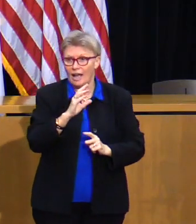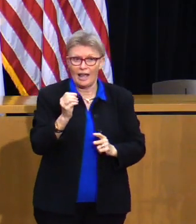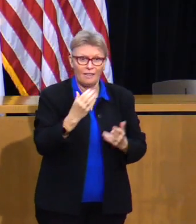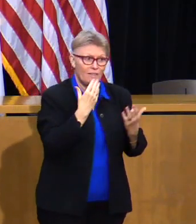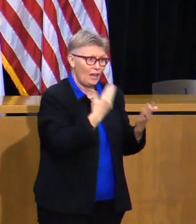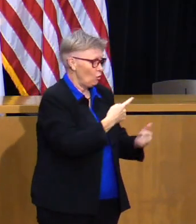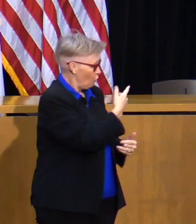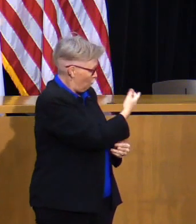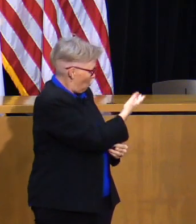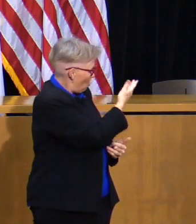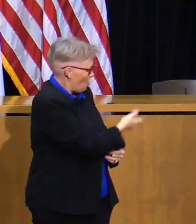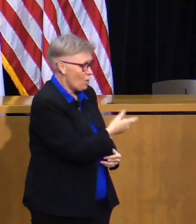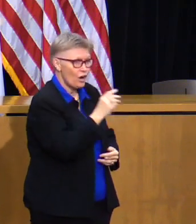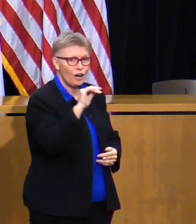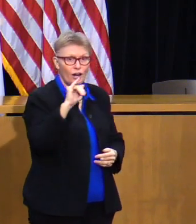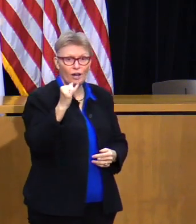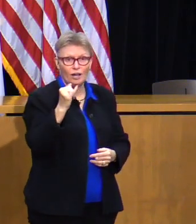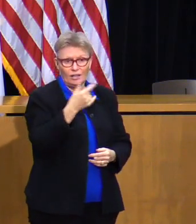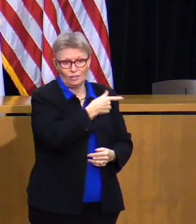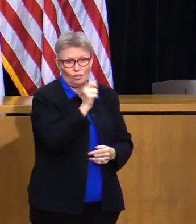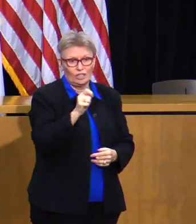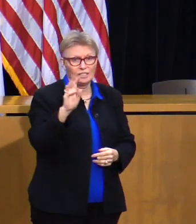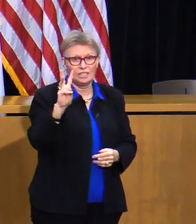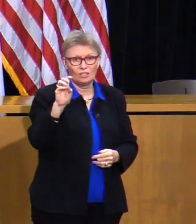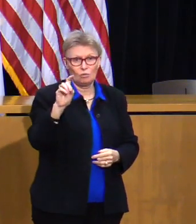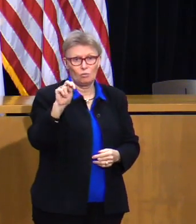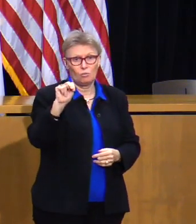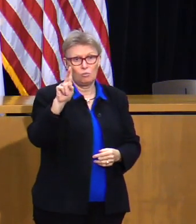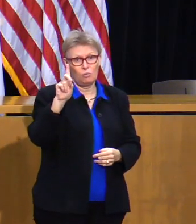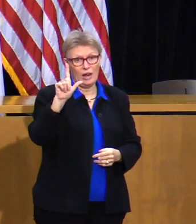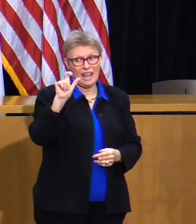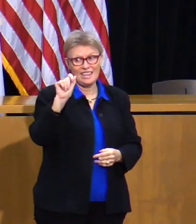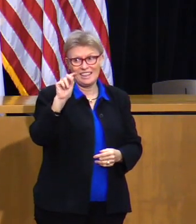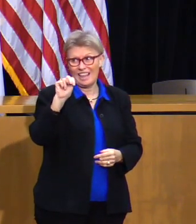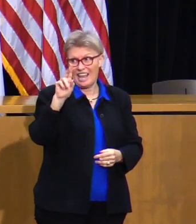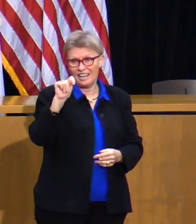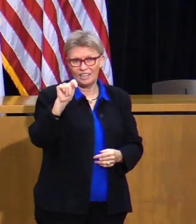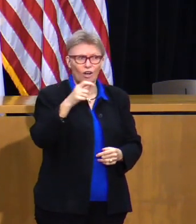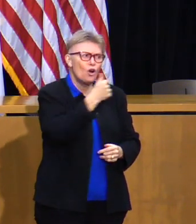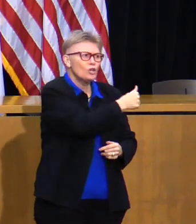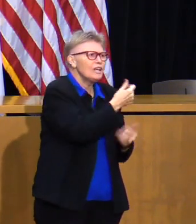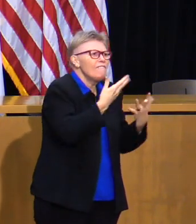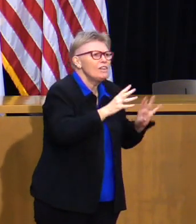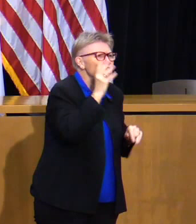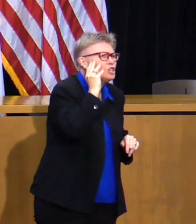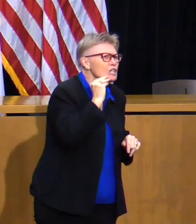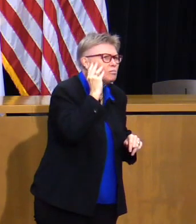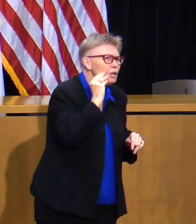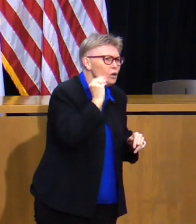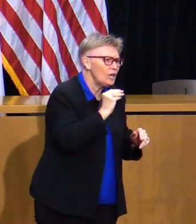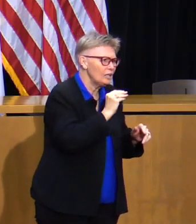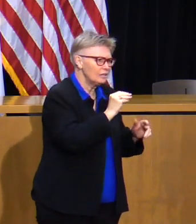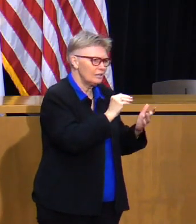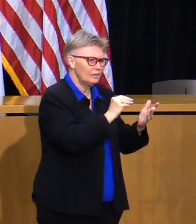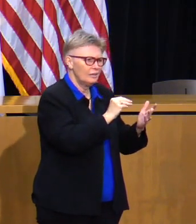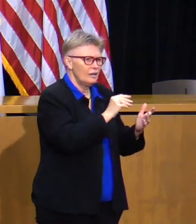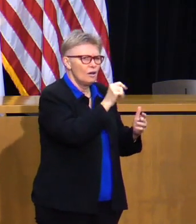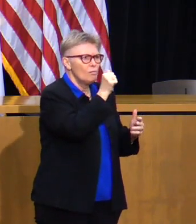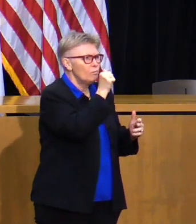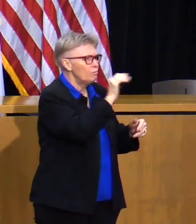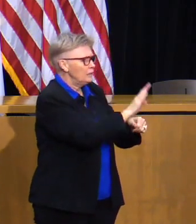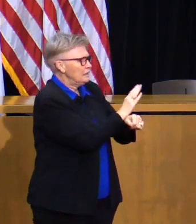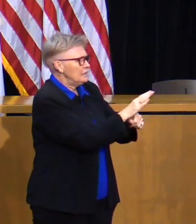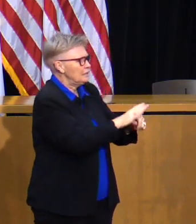Justice Wendlandt had a beautiful career in the private sector, and to leave that to turn it into